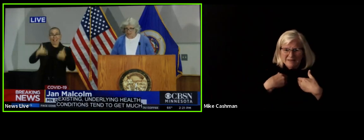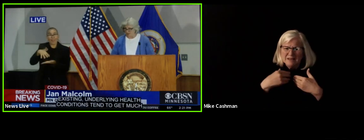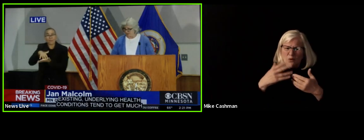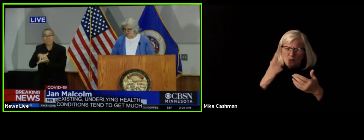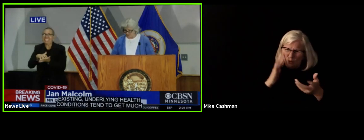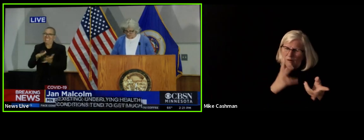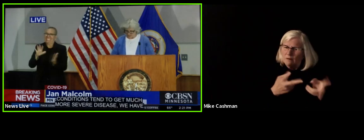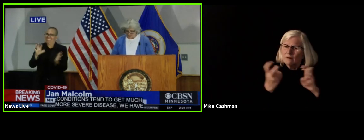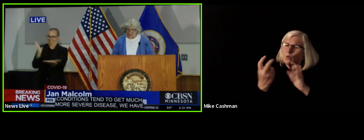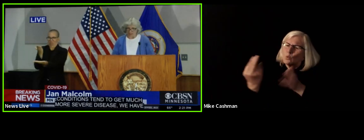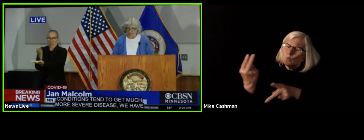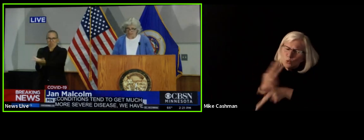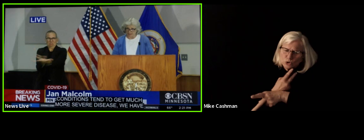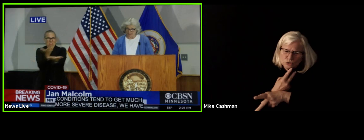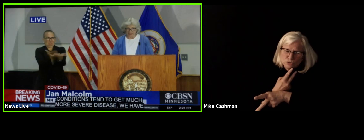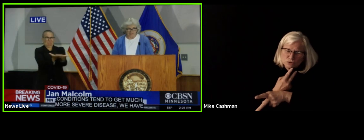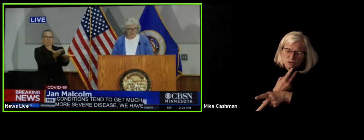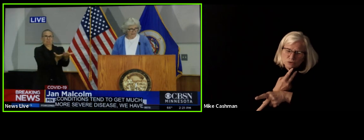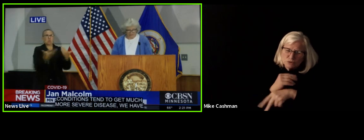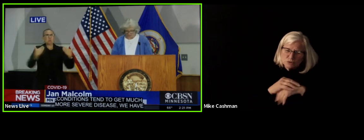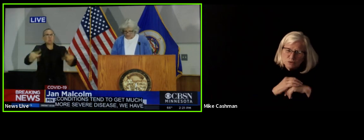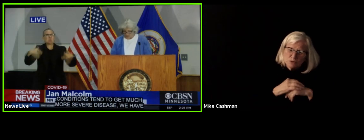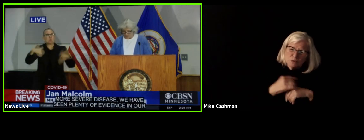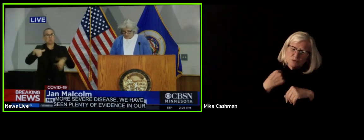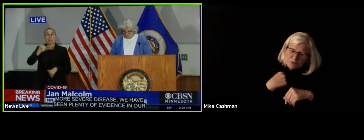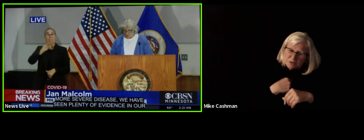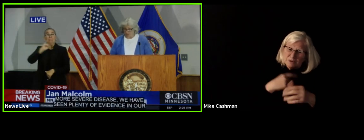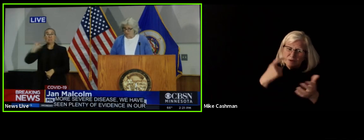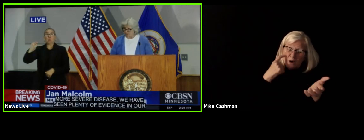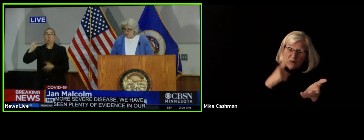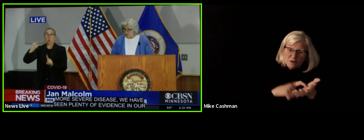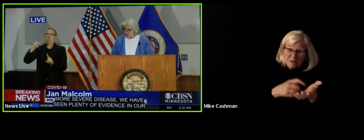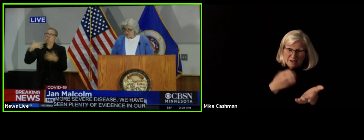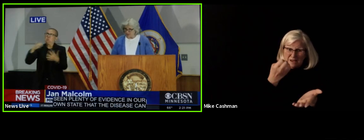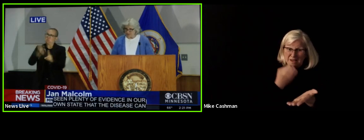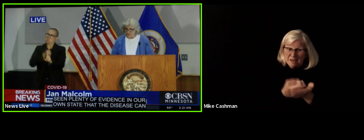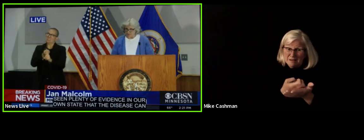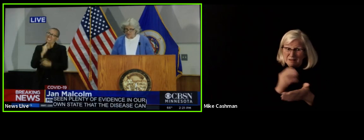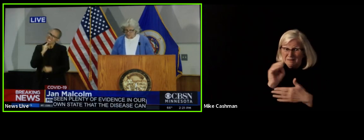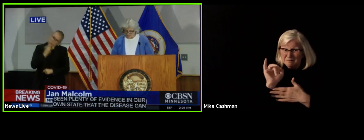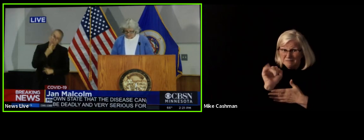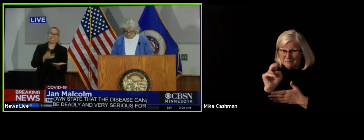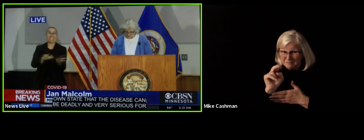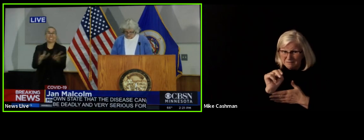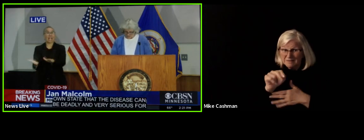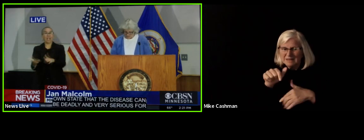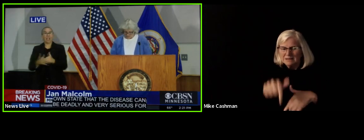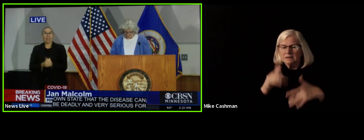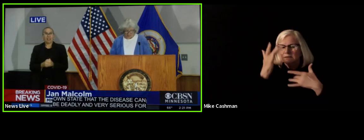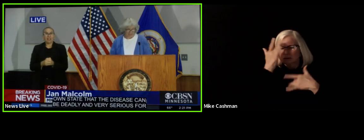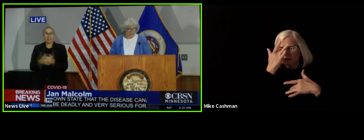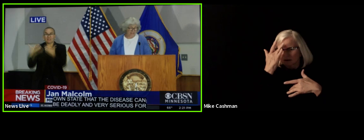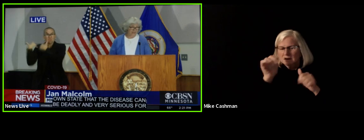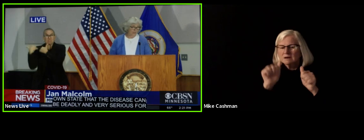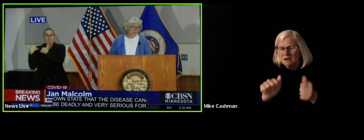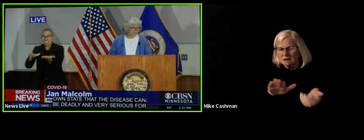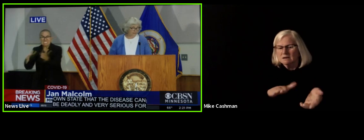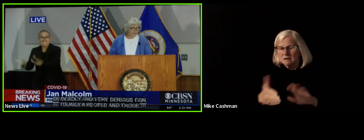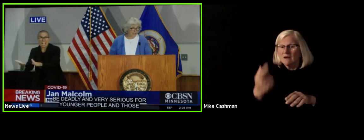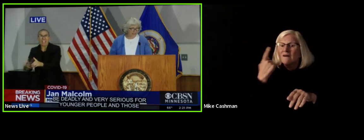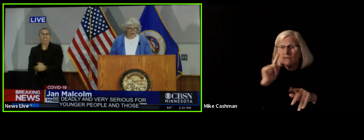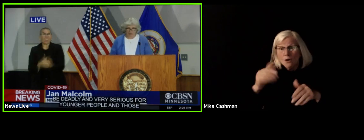that this disease can be deadly and very serious for younger people and for those without any known complications. And we're